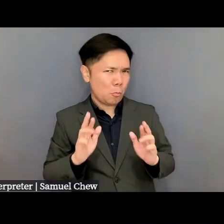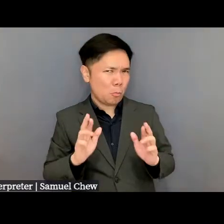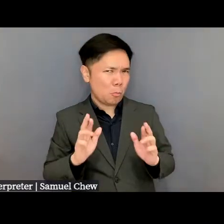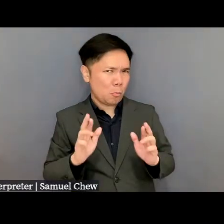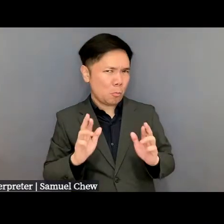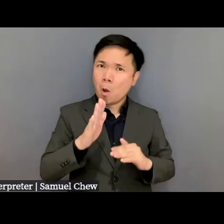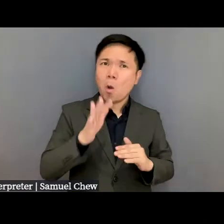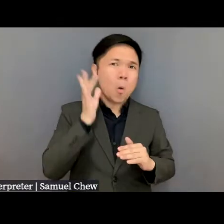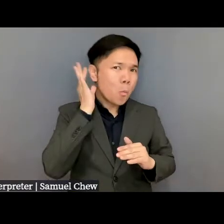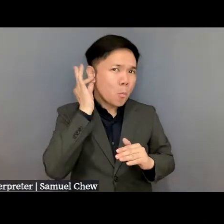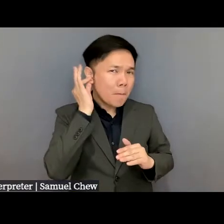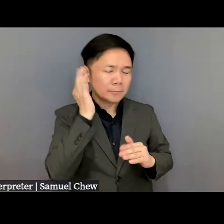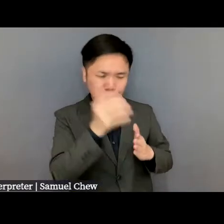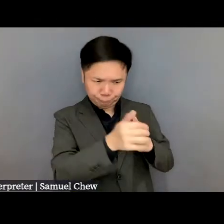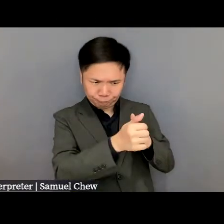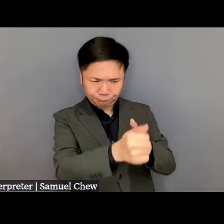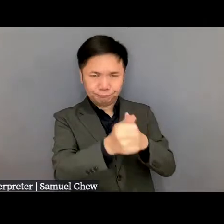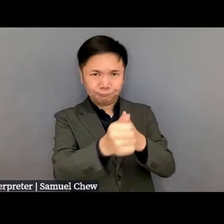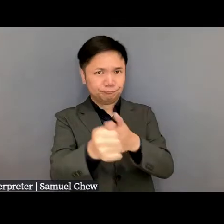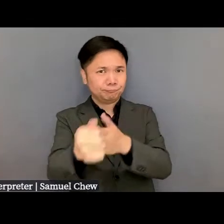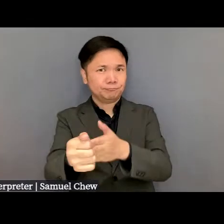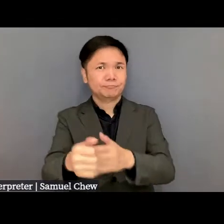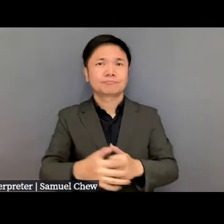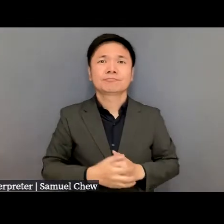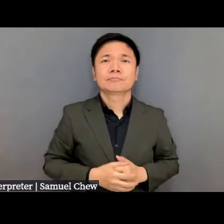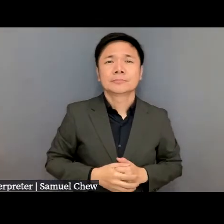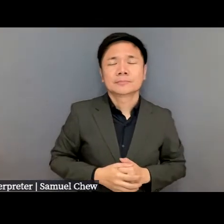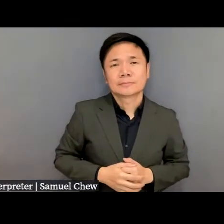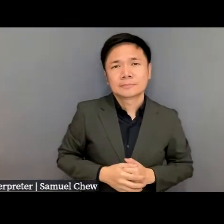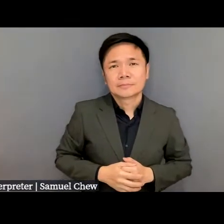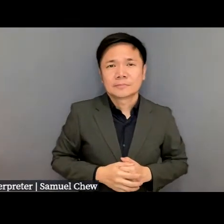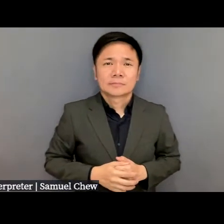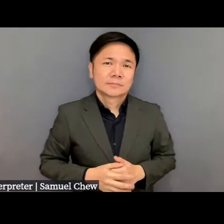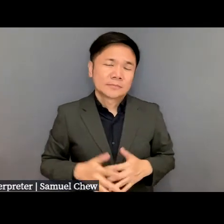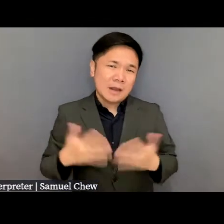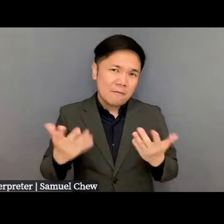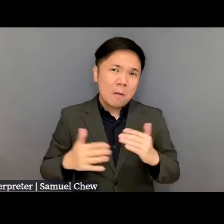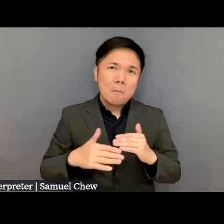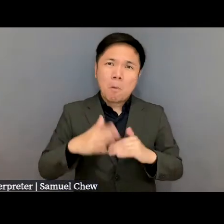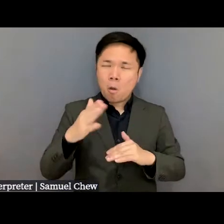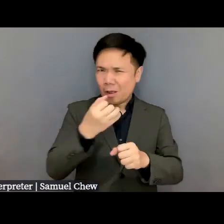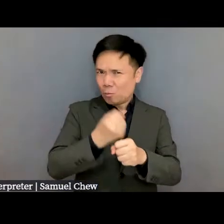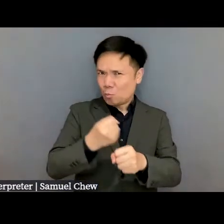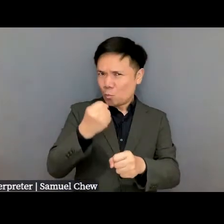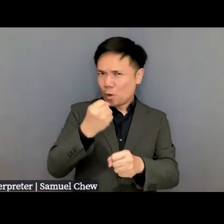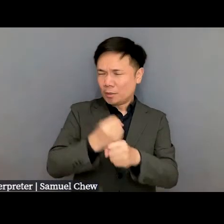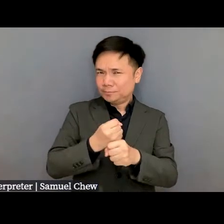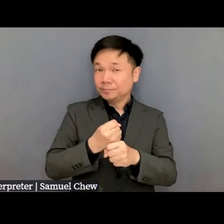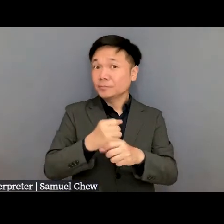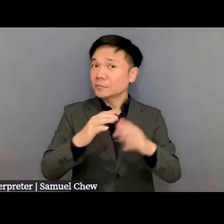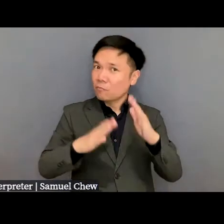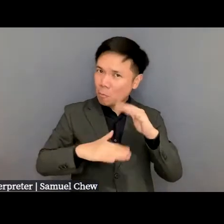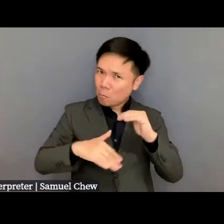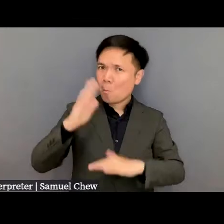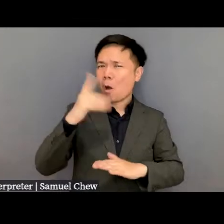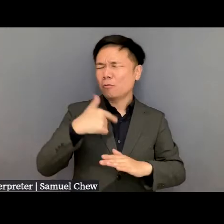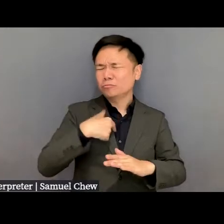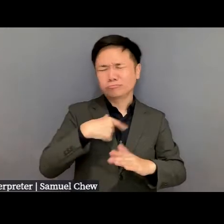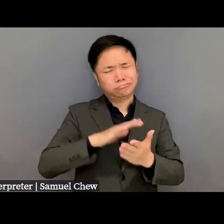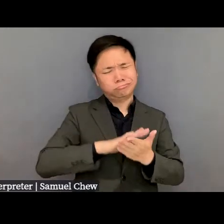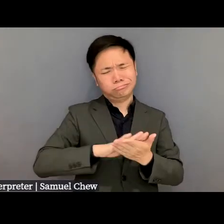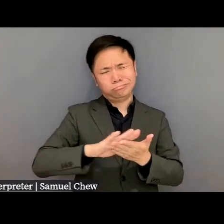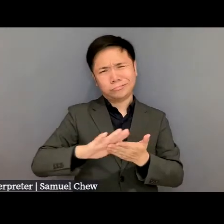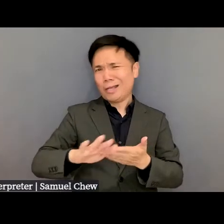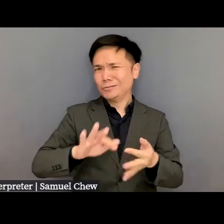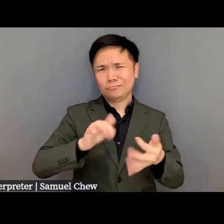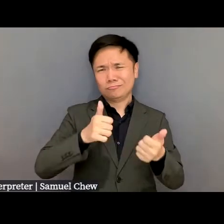far as we have it, we will receive this type of initiatives in a wider, nicer,